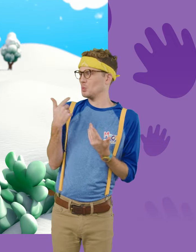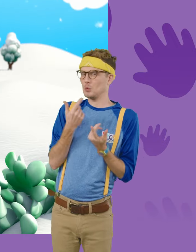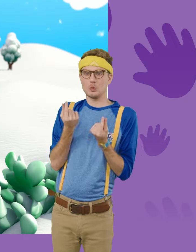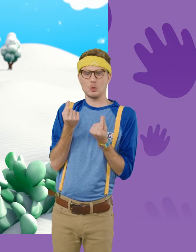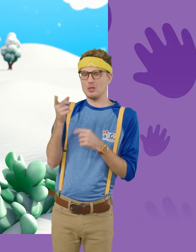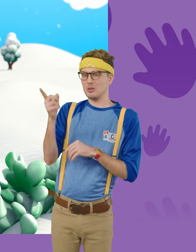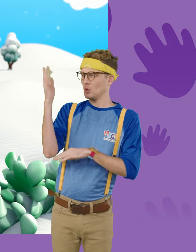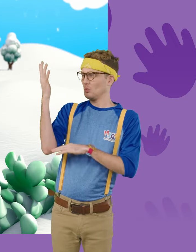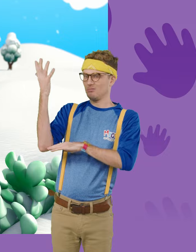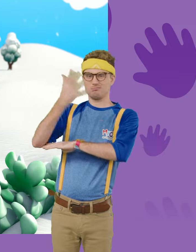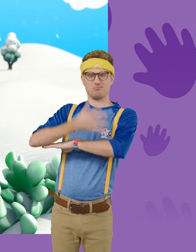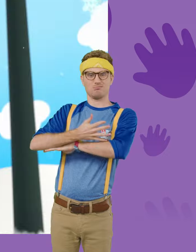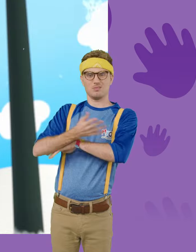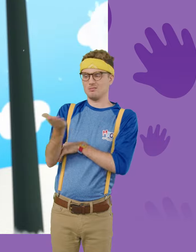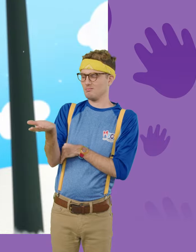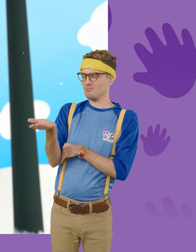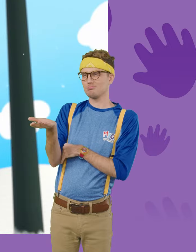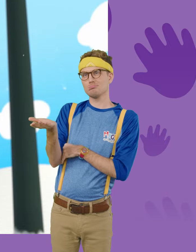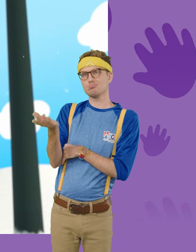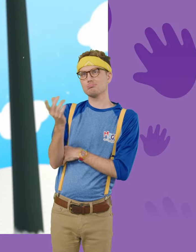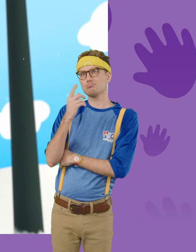going to do with this fallen tree?